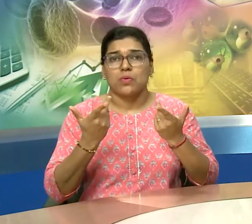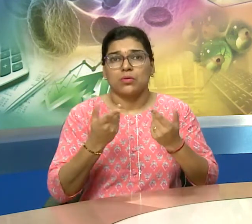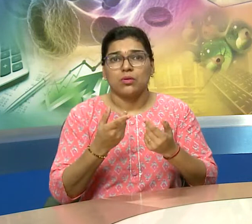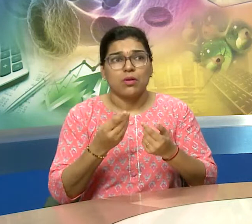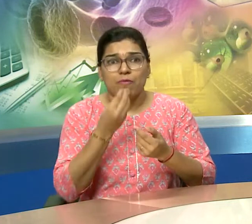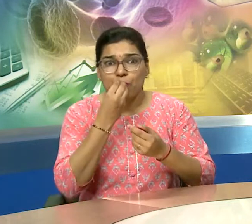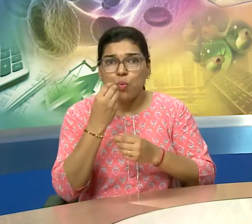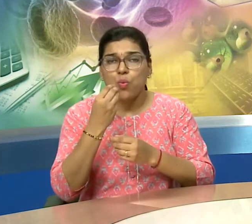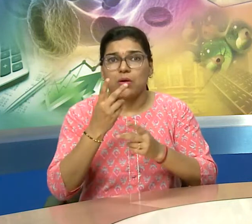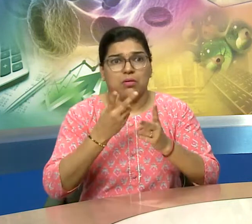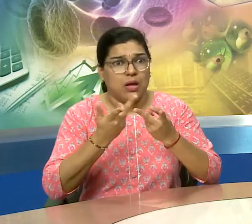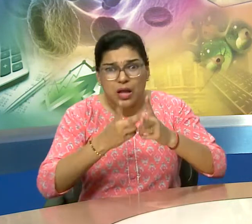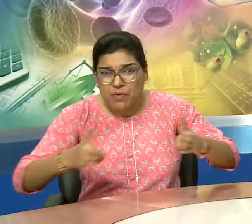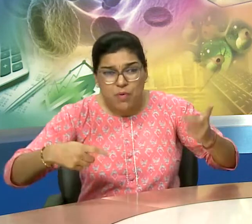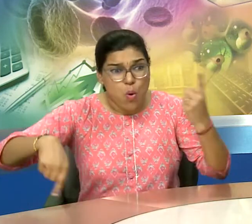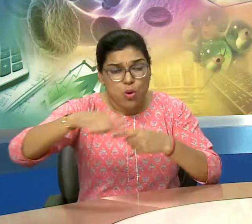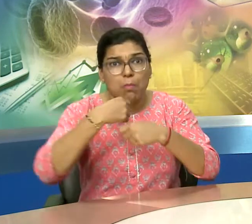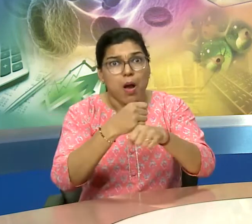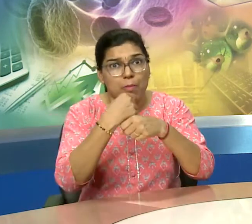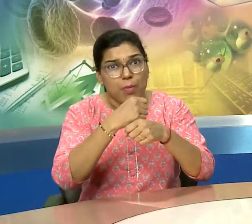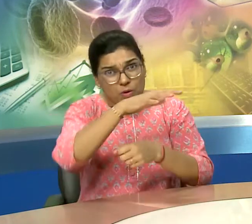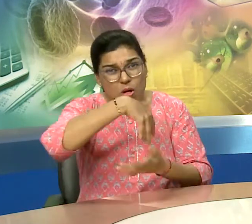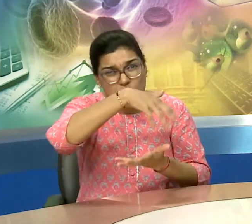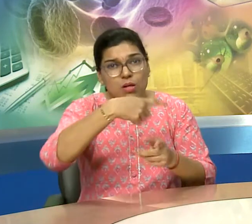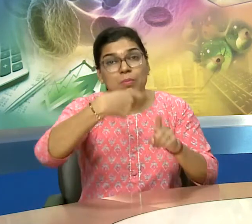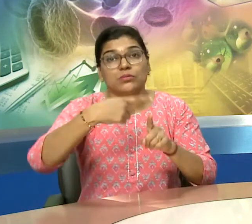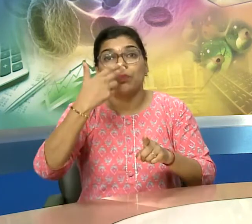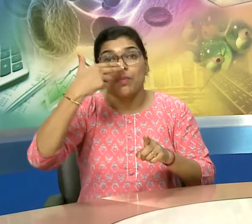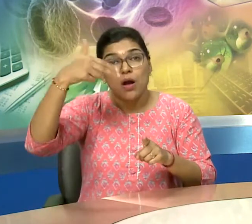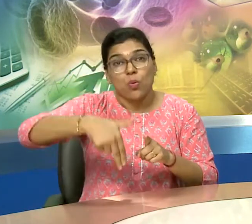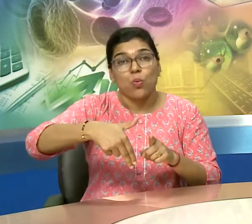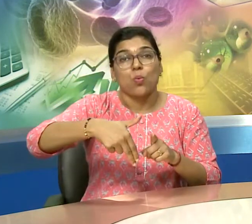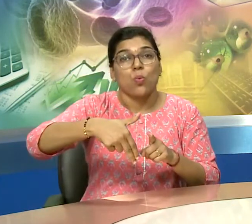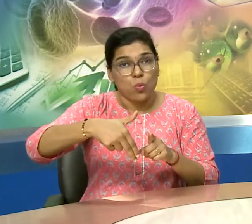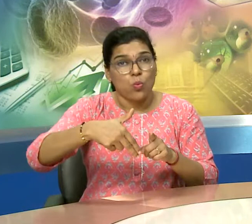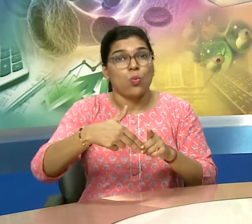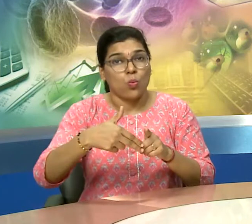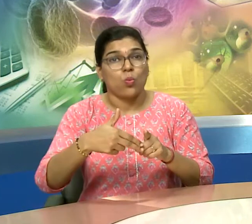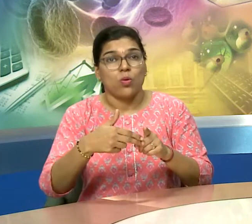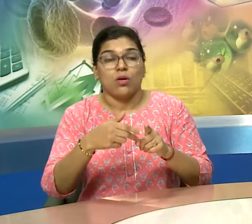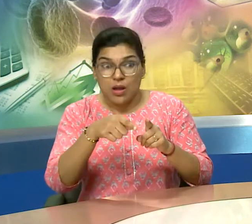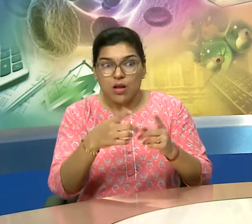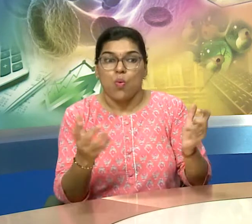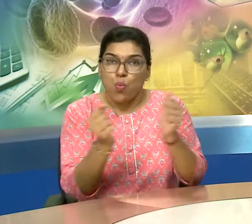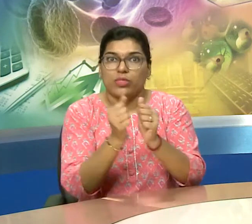water is needed to run industries for manufacturing these products